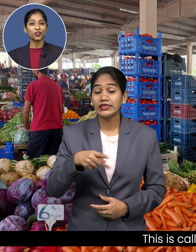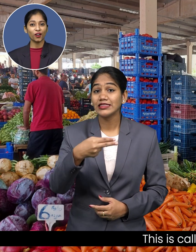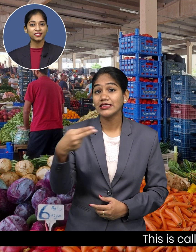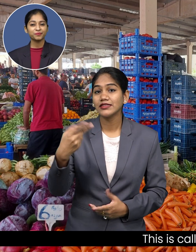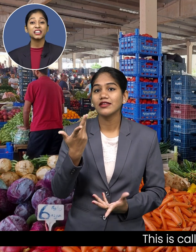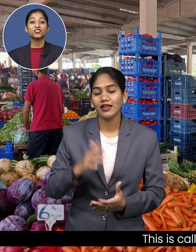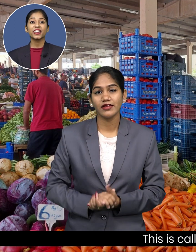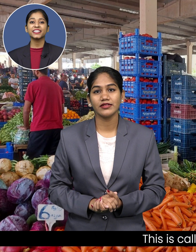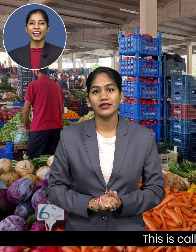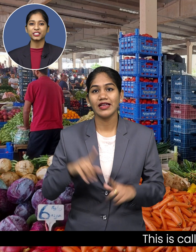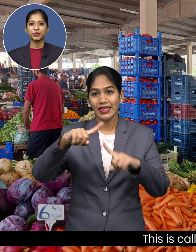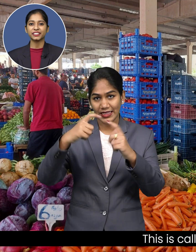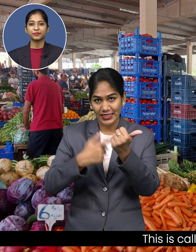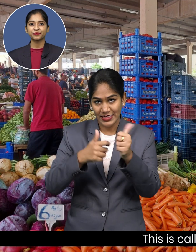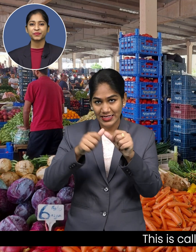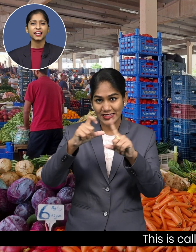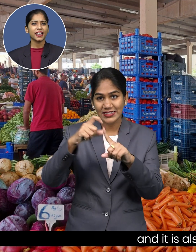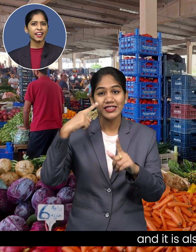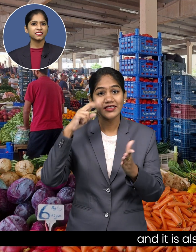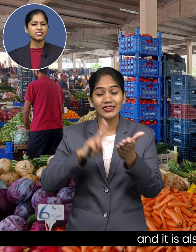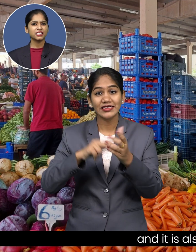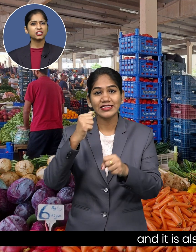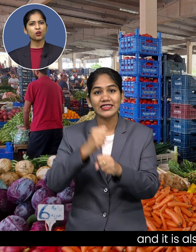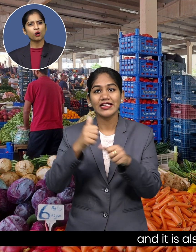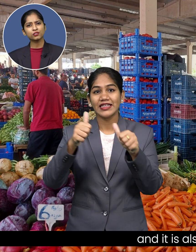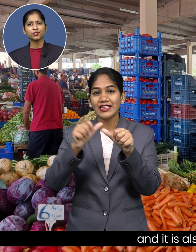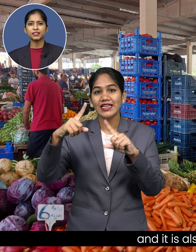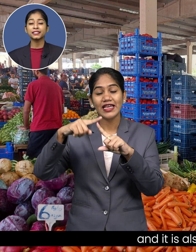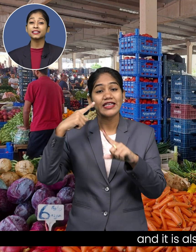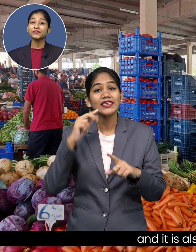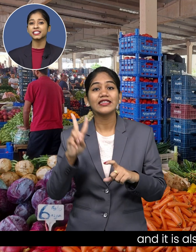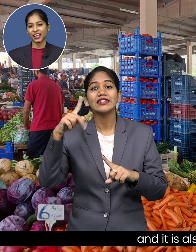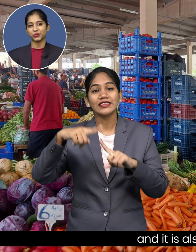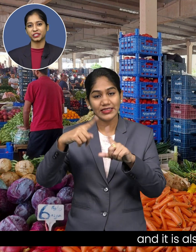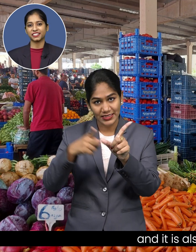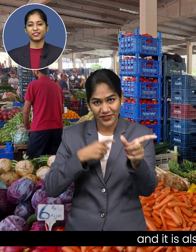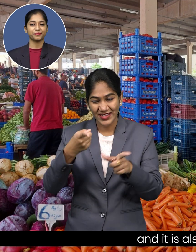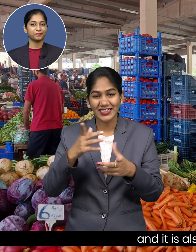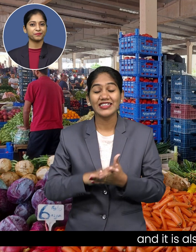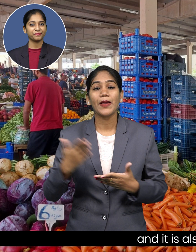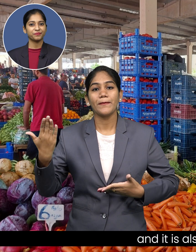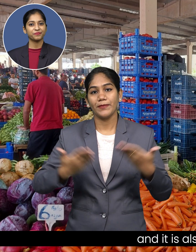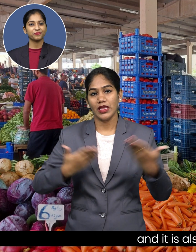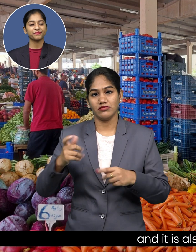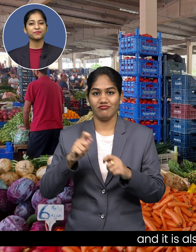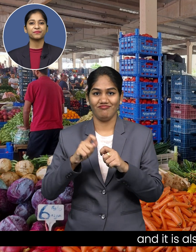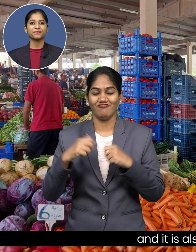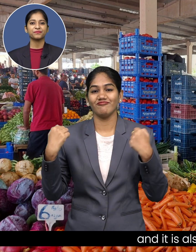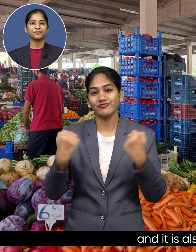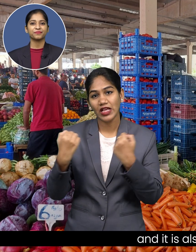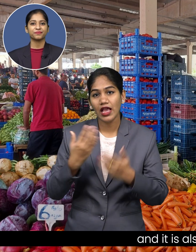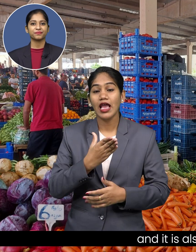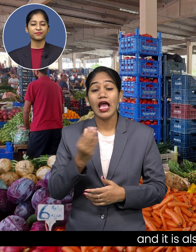This is called trading activity, and it is also a service activity.